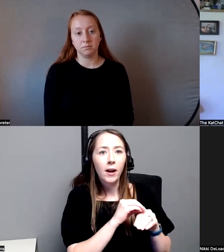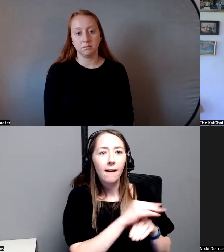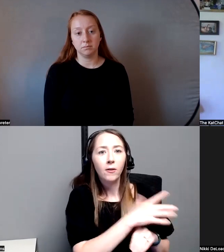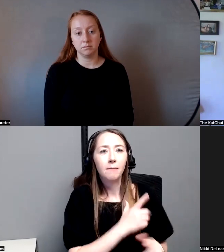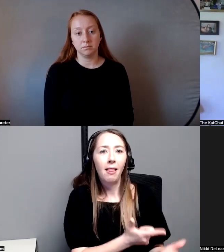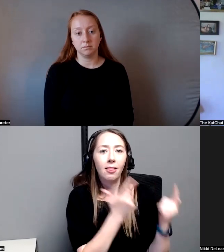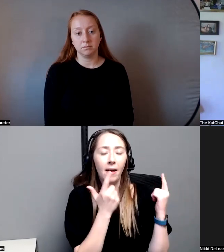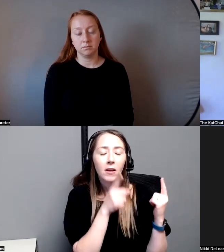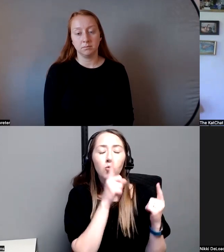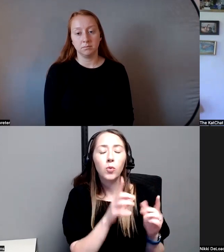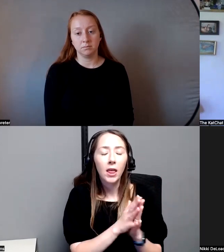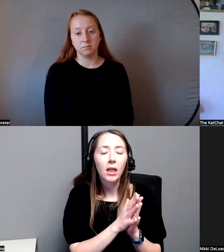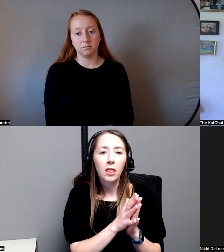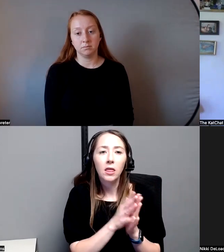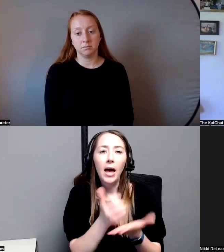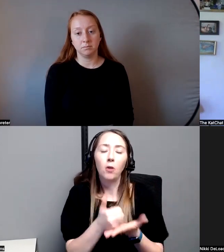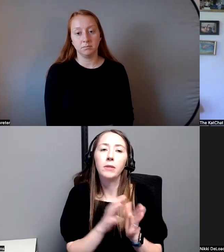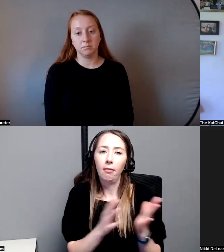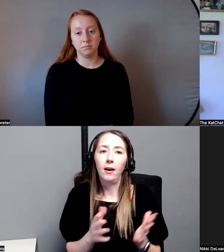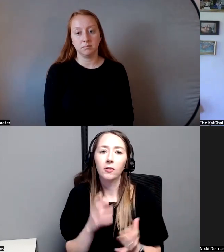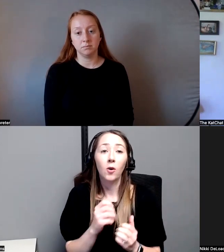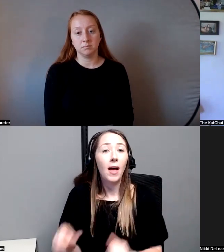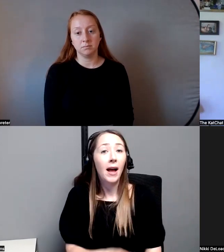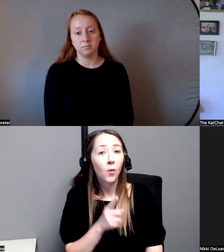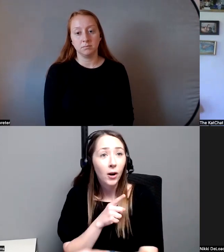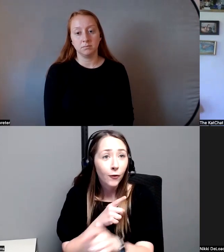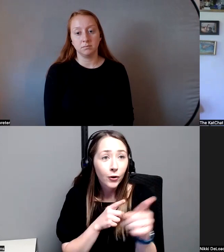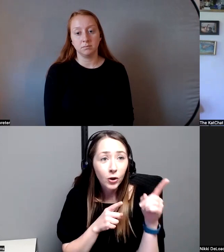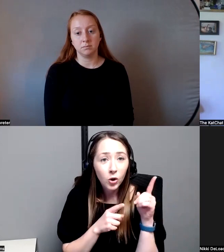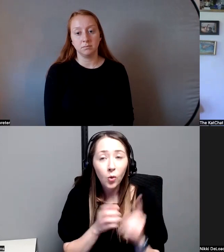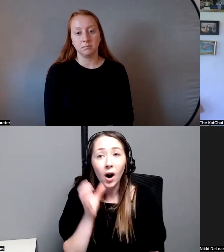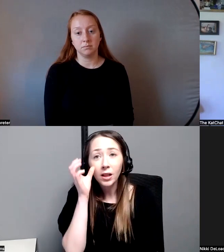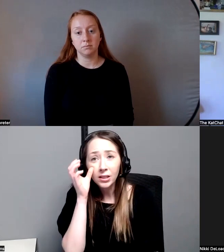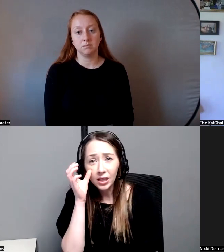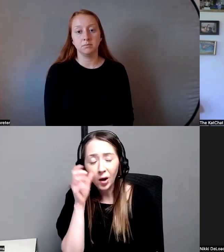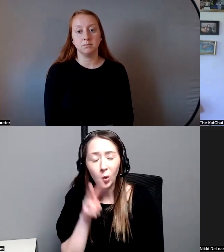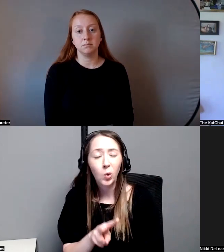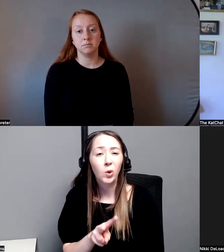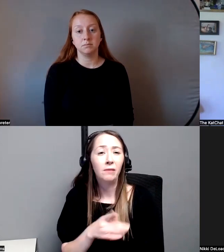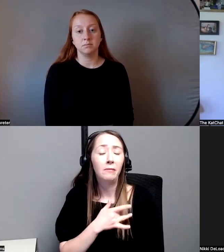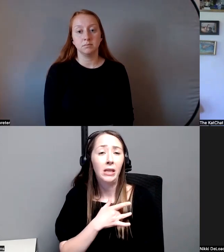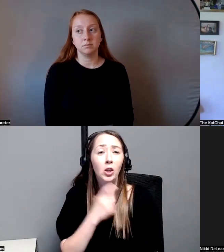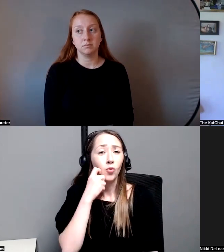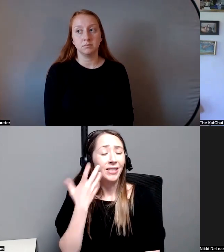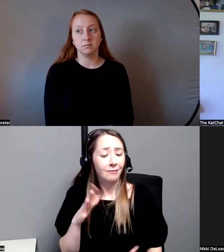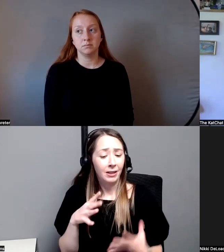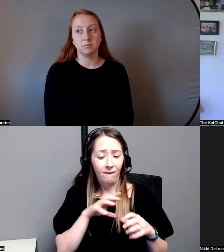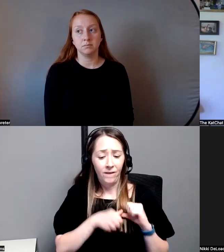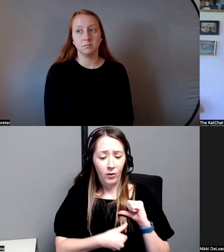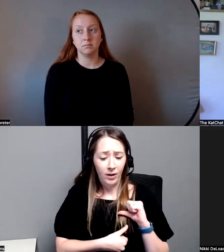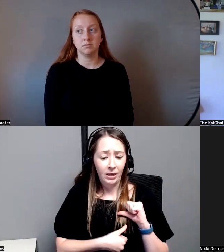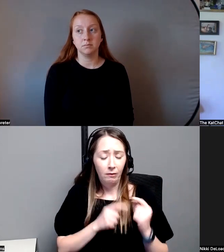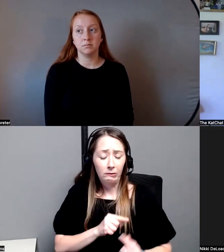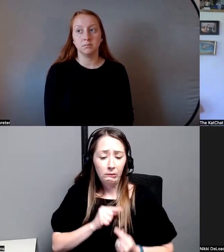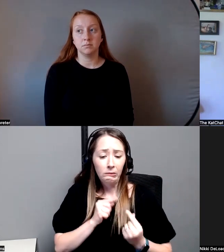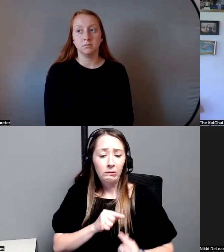it really helped. It helped a lot. So for anybody listening out there who is struggling with grief, I would say maybe that's one